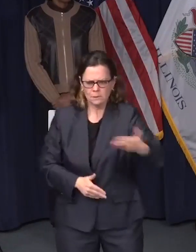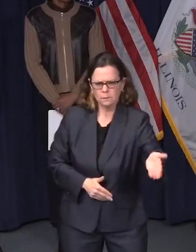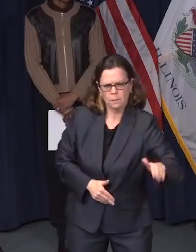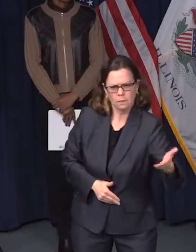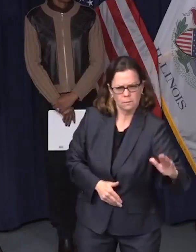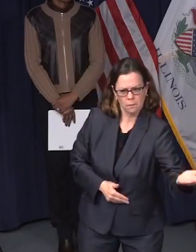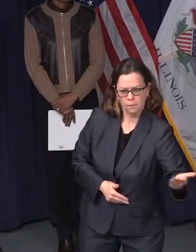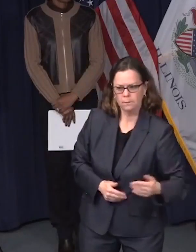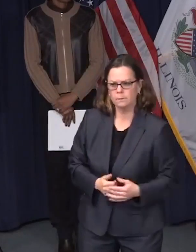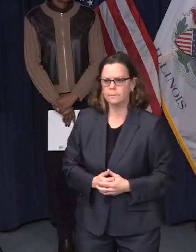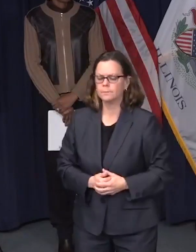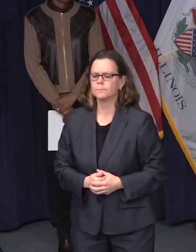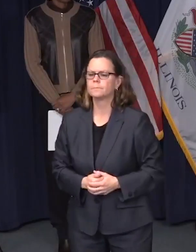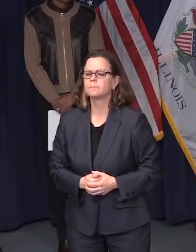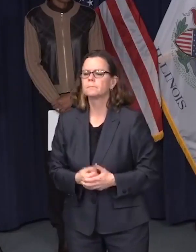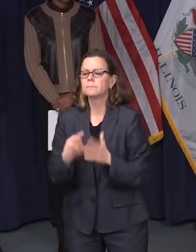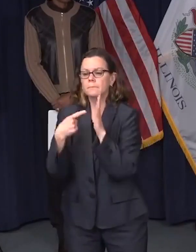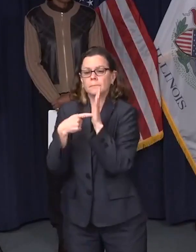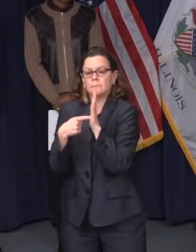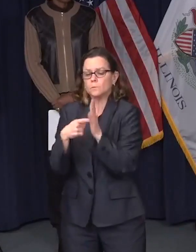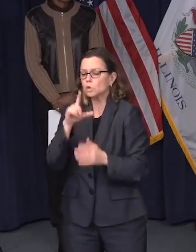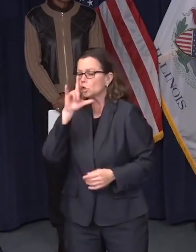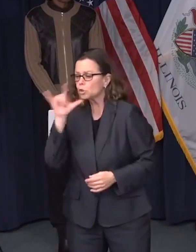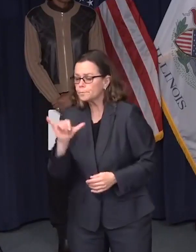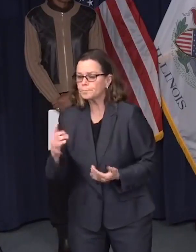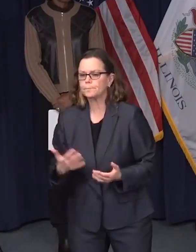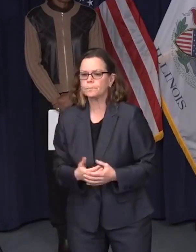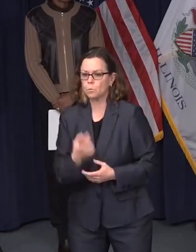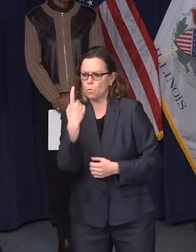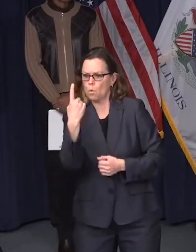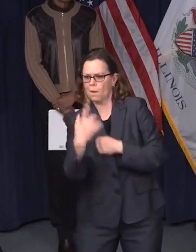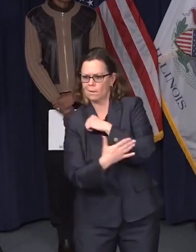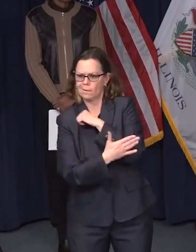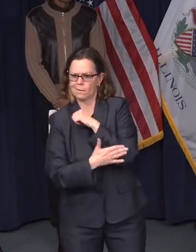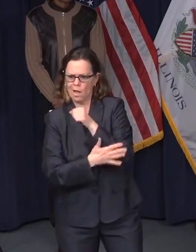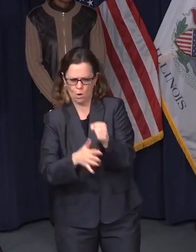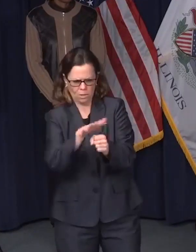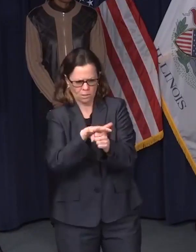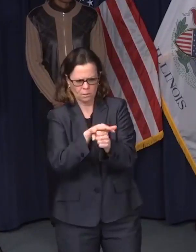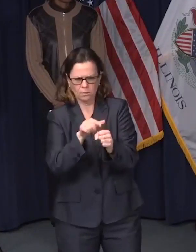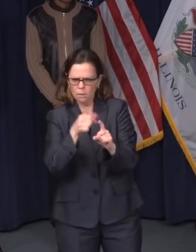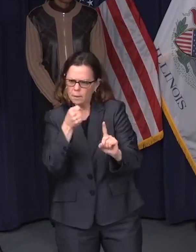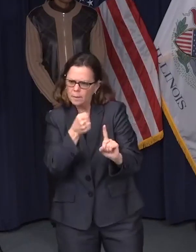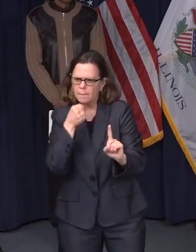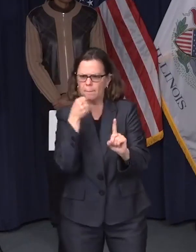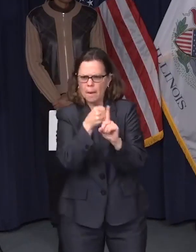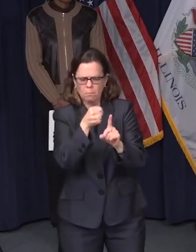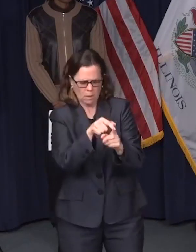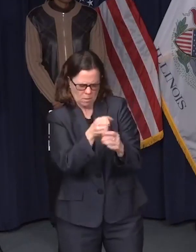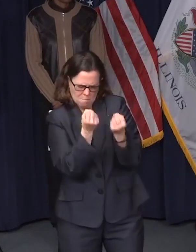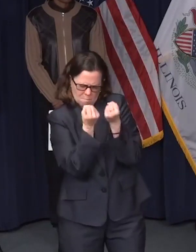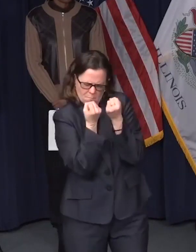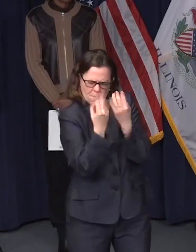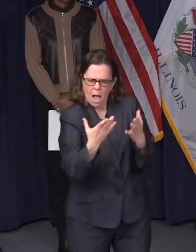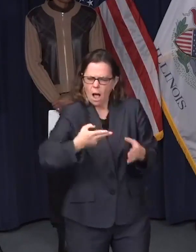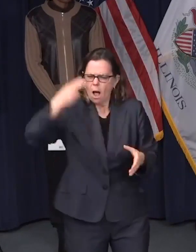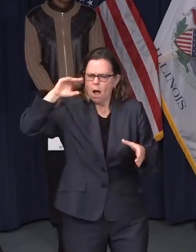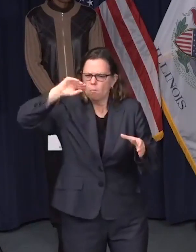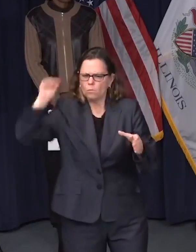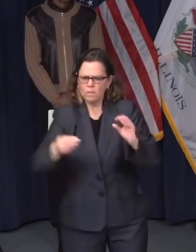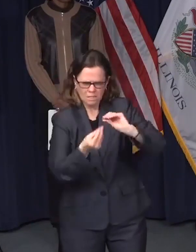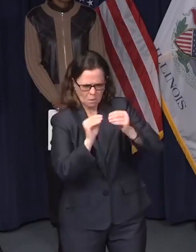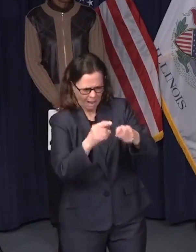there are in Illinois infection rates in certain counties that are at a higher rate than in